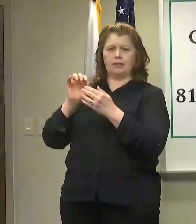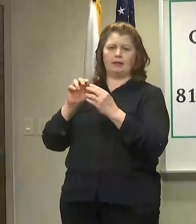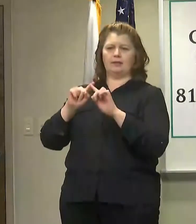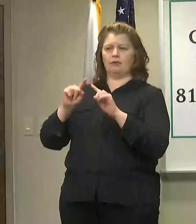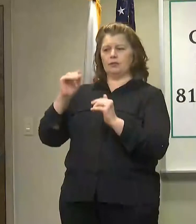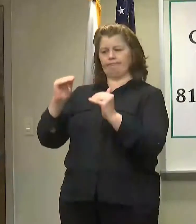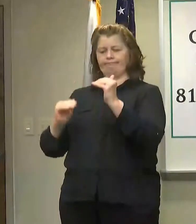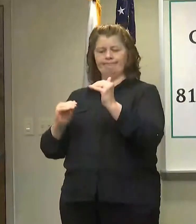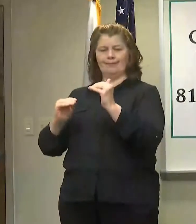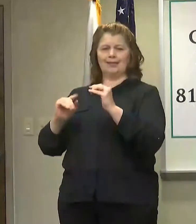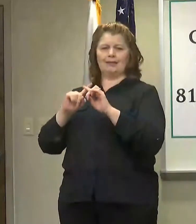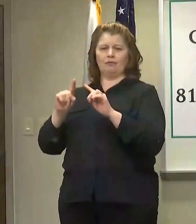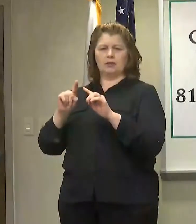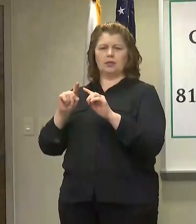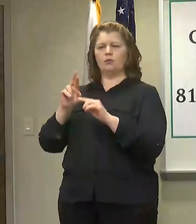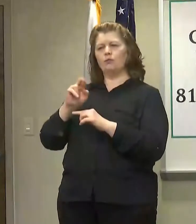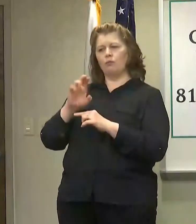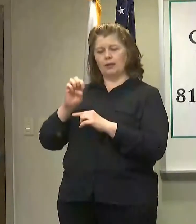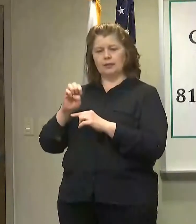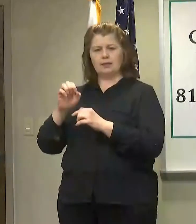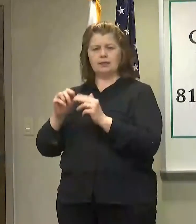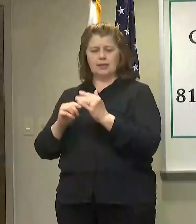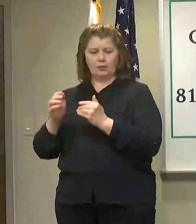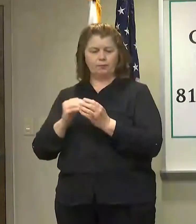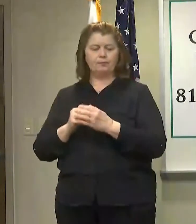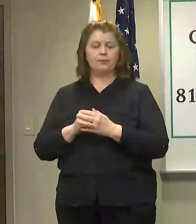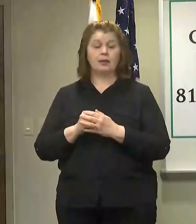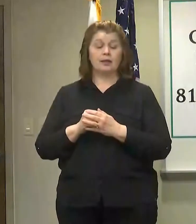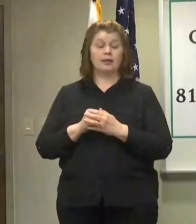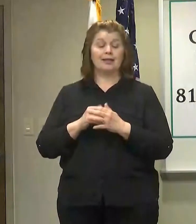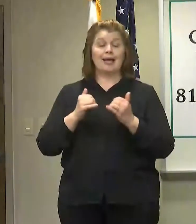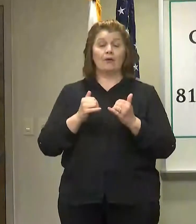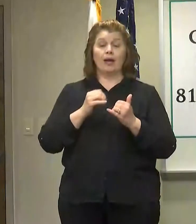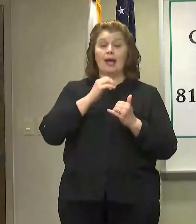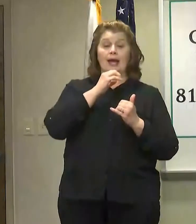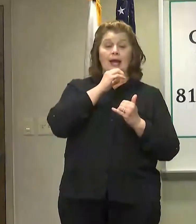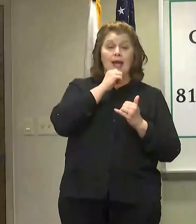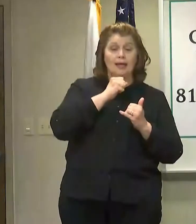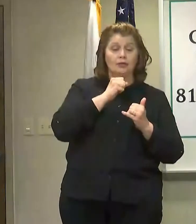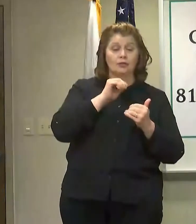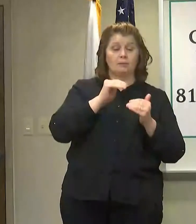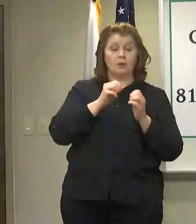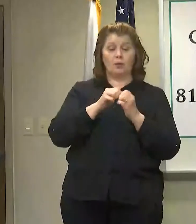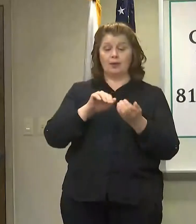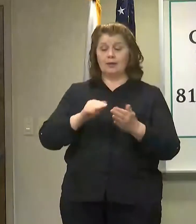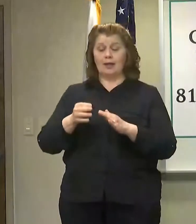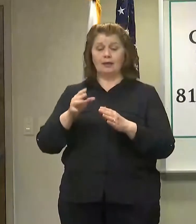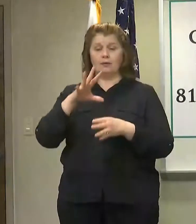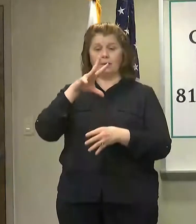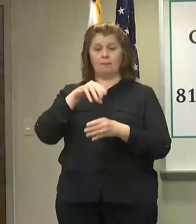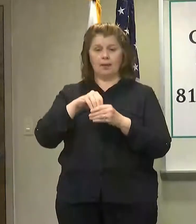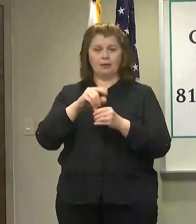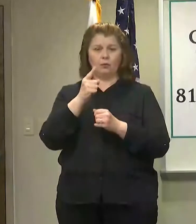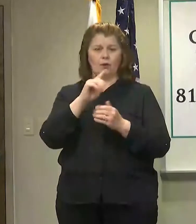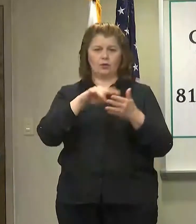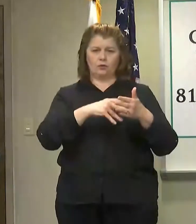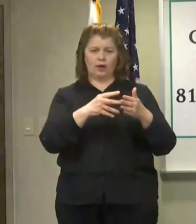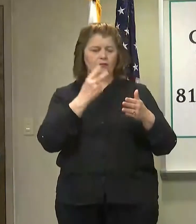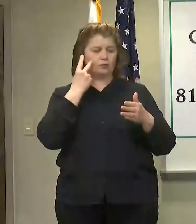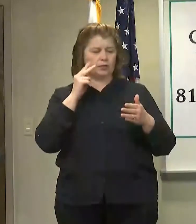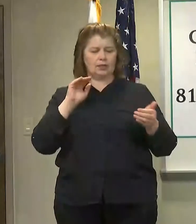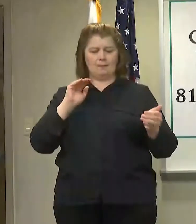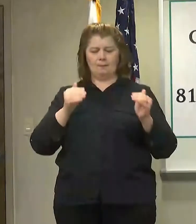COVID-19 cases and deaths by age are now combined into one graph so that you can see them for comparison. As well as